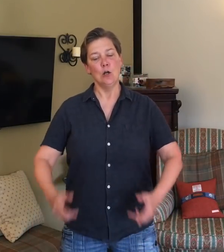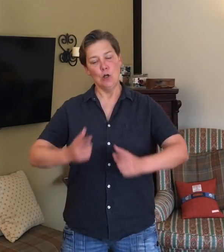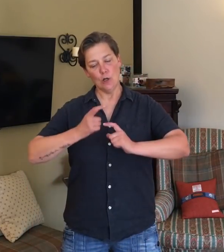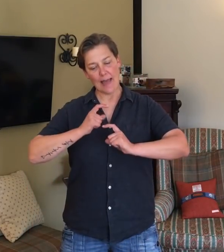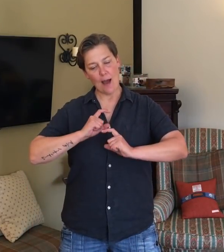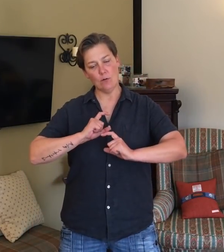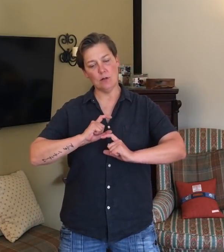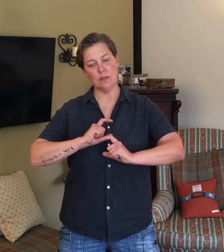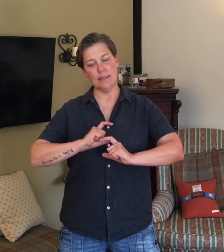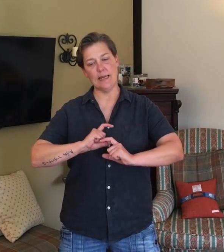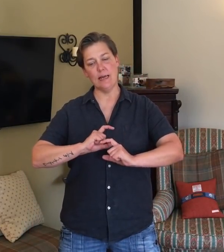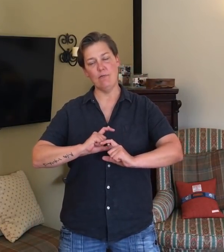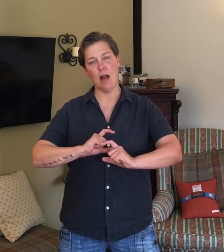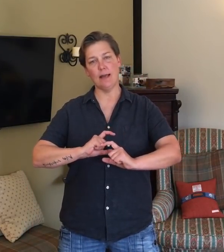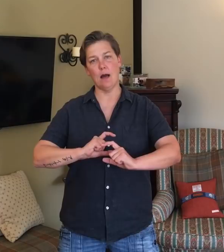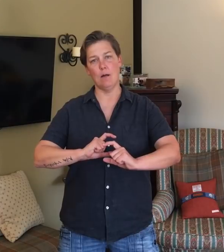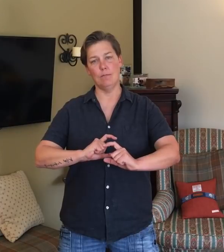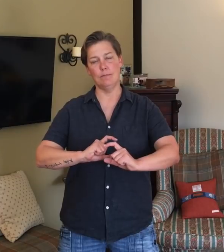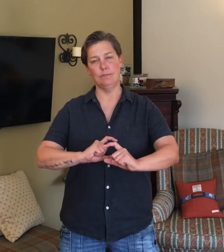Look out, 'cause here I come.